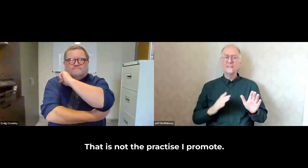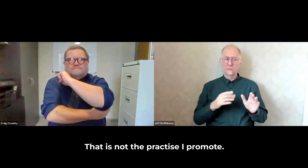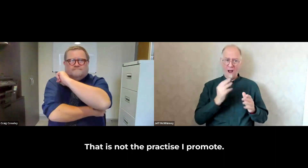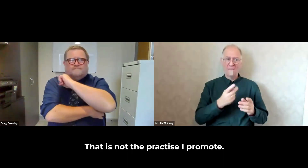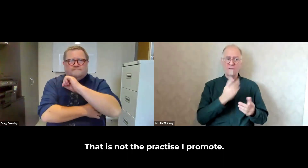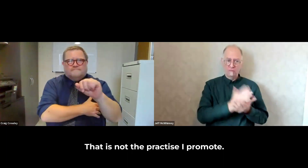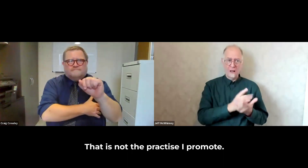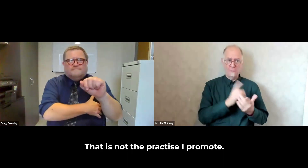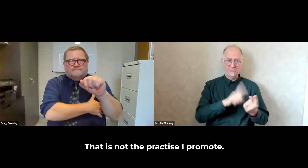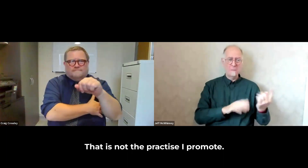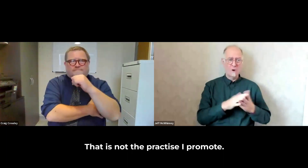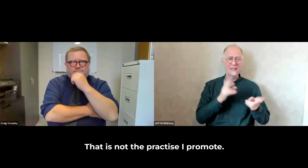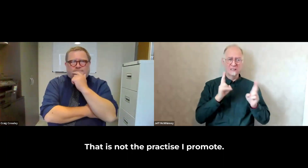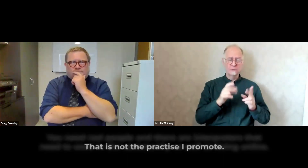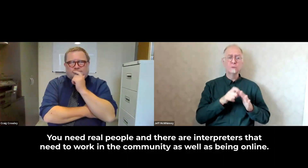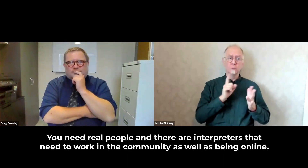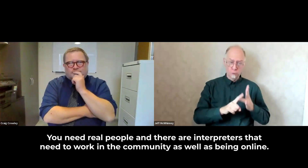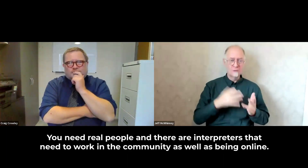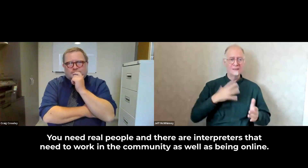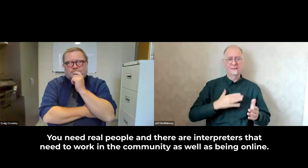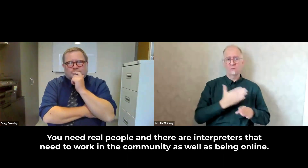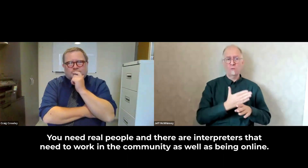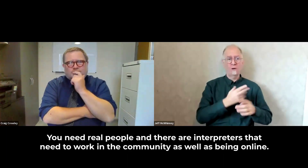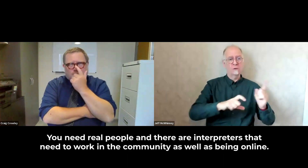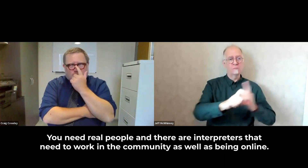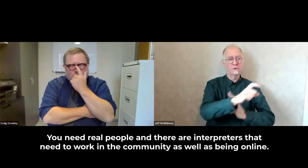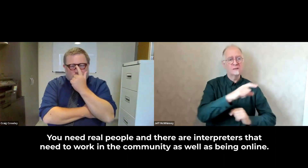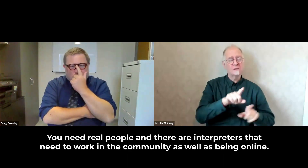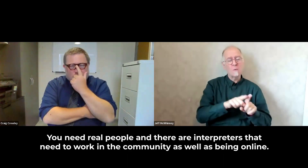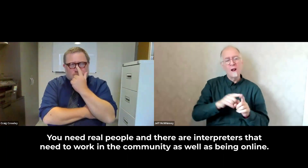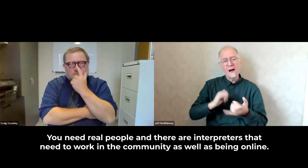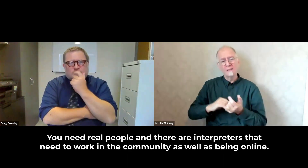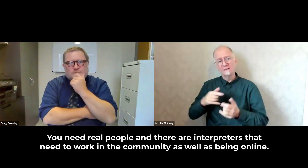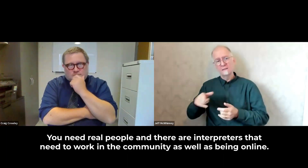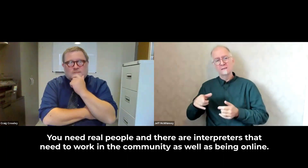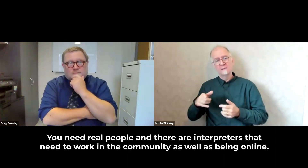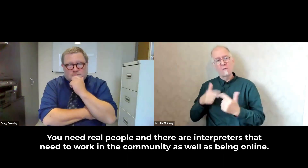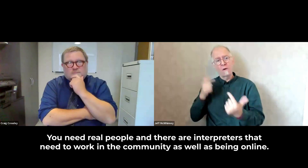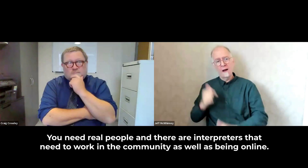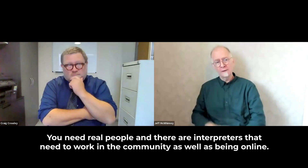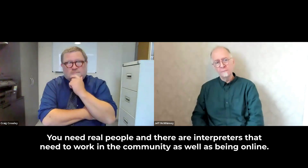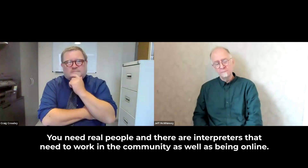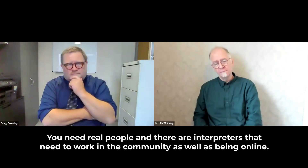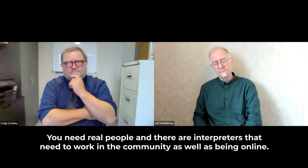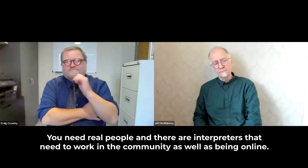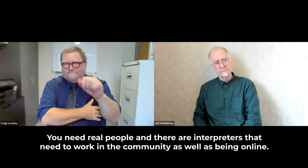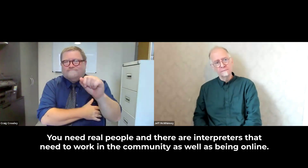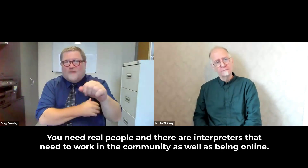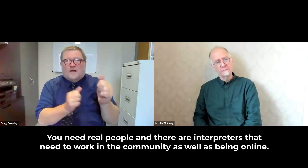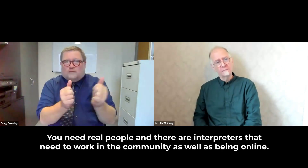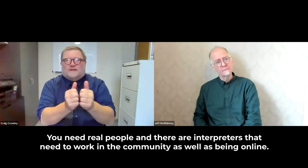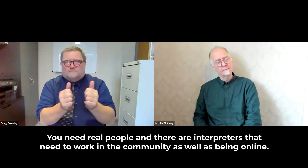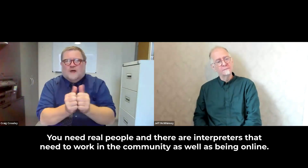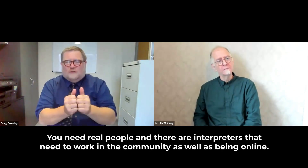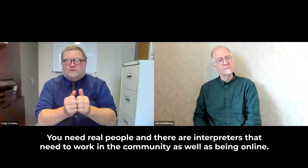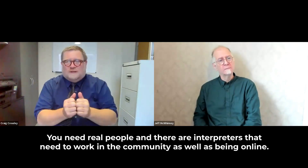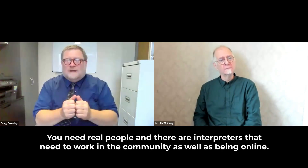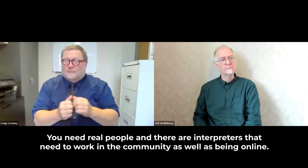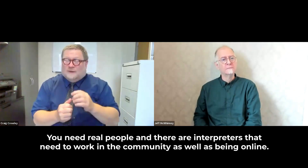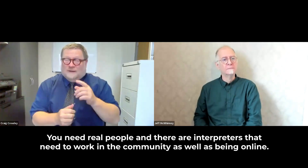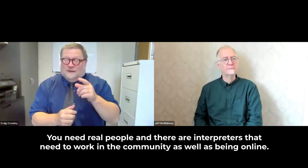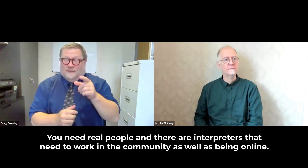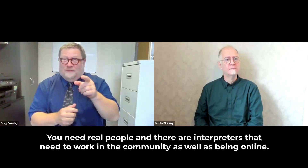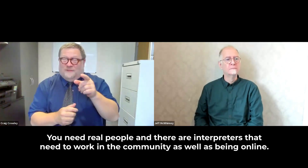That is not the practice I promote. You need real people. And there are interpreters that need to work in the community as well as